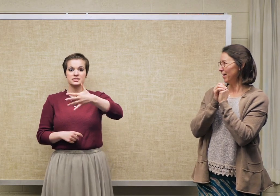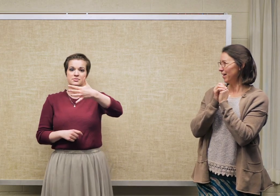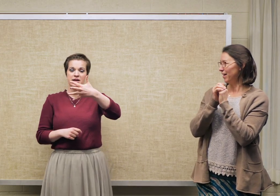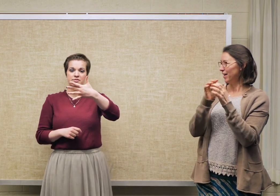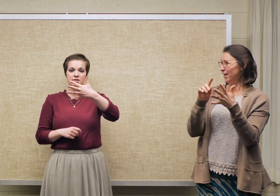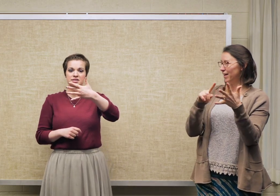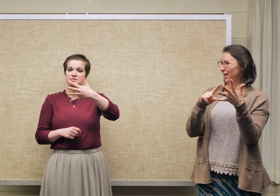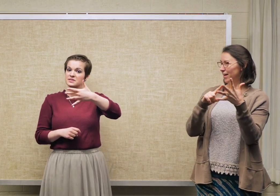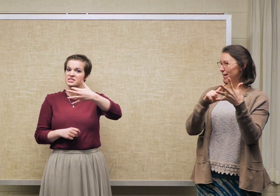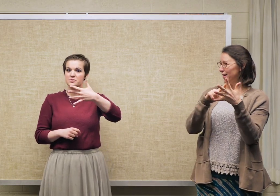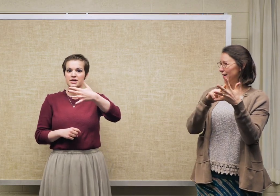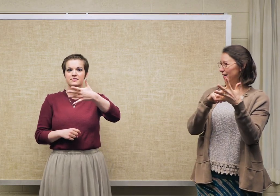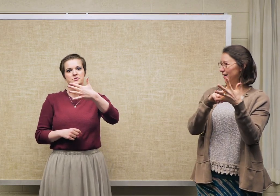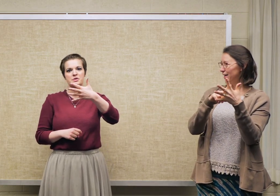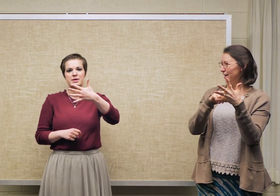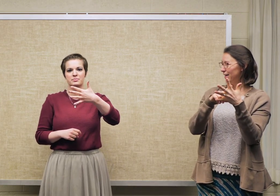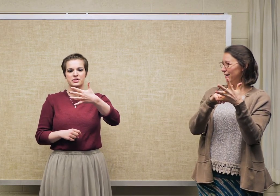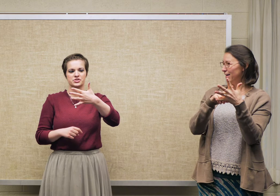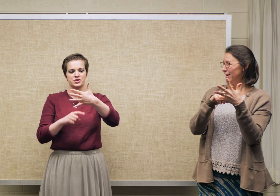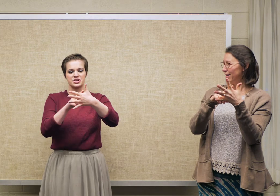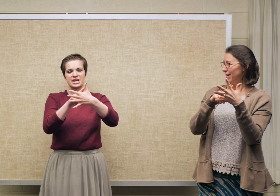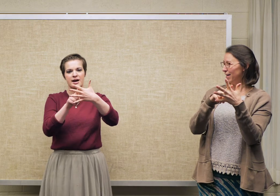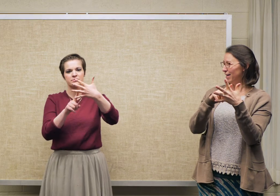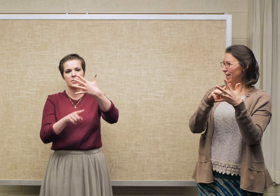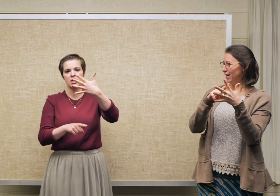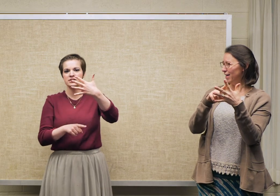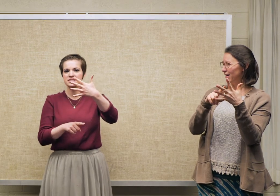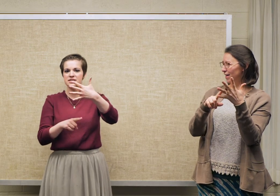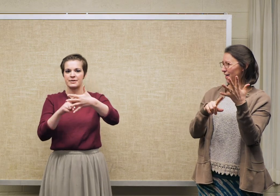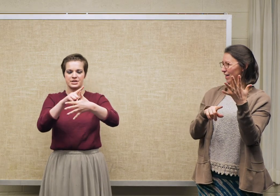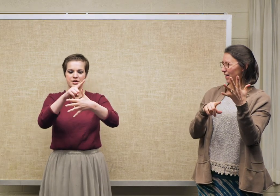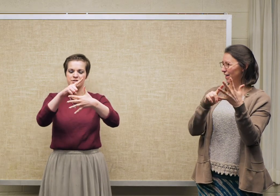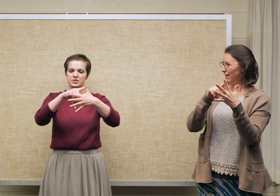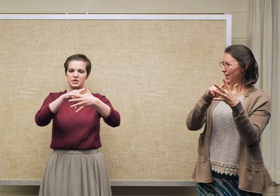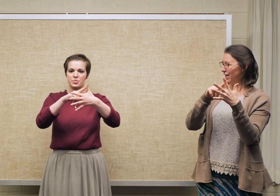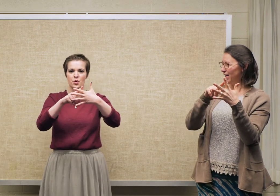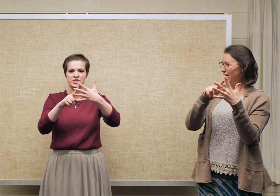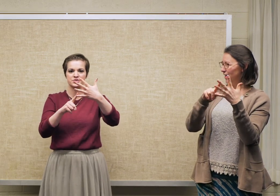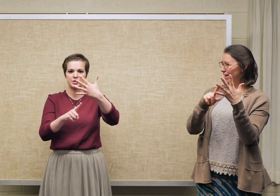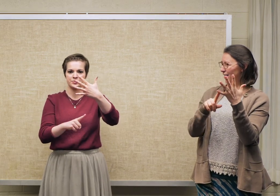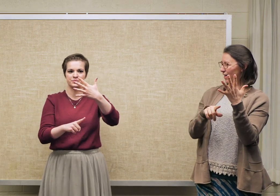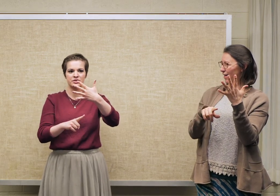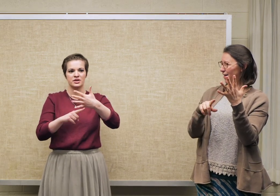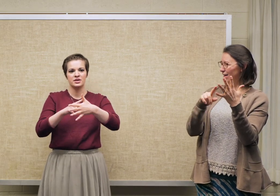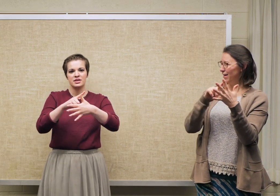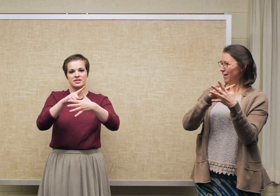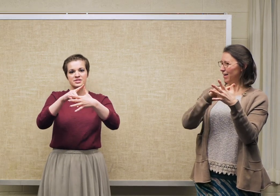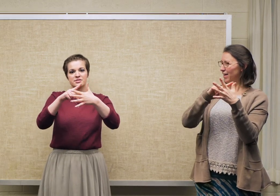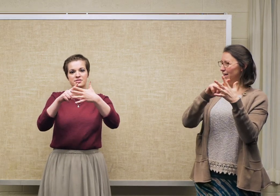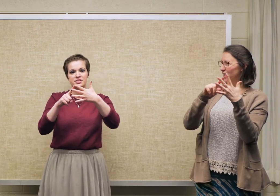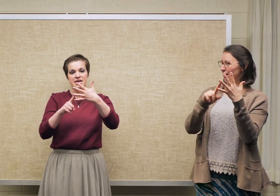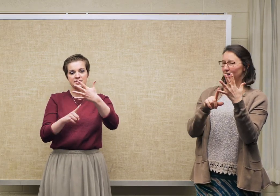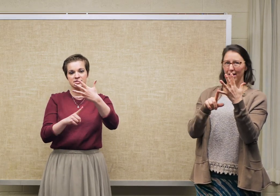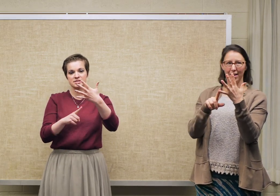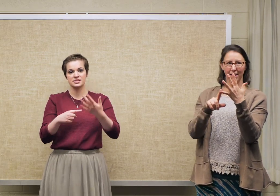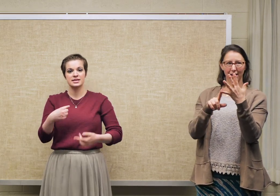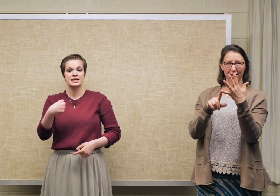We have lots of things that we have to remember. So you're going to have them all listed out here and you're going to point to them. These are the things